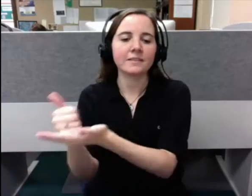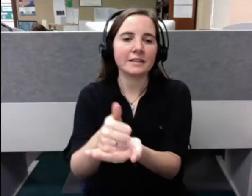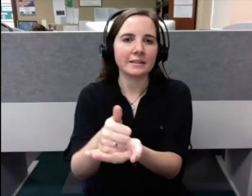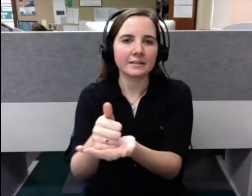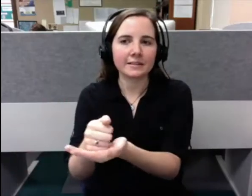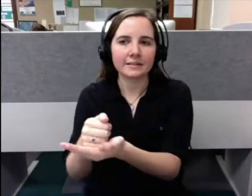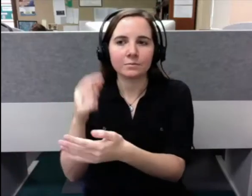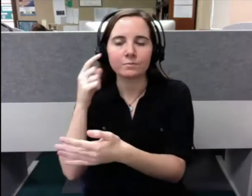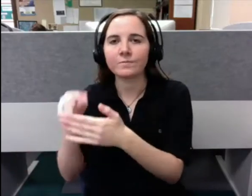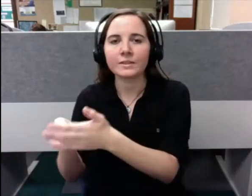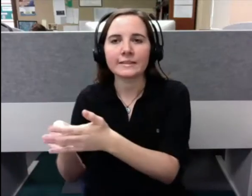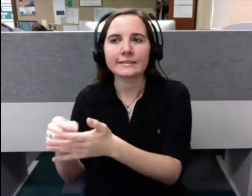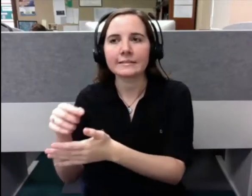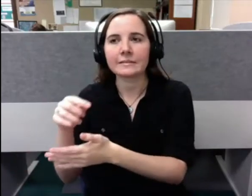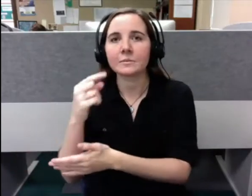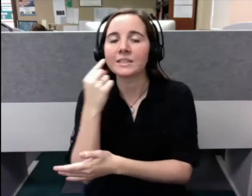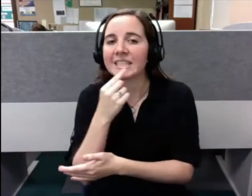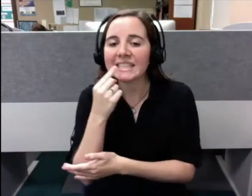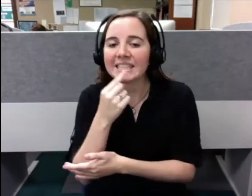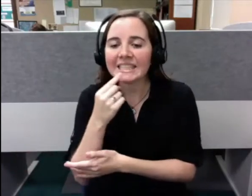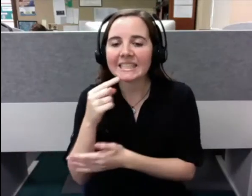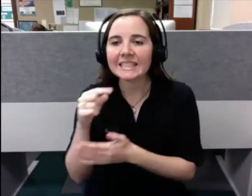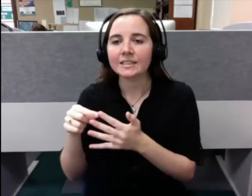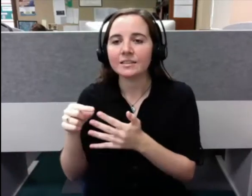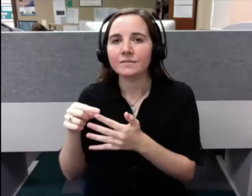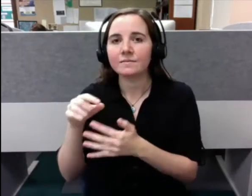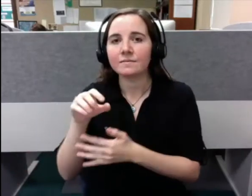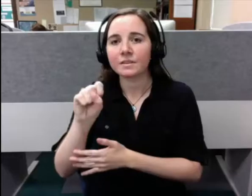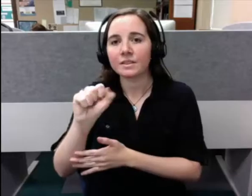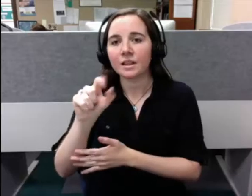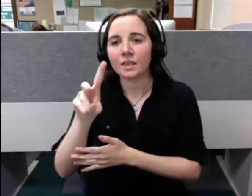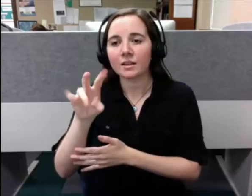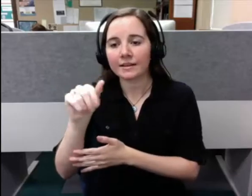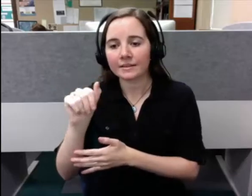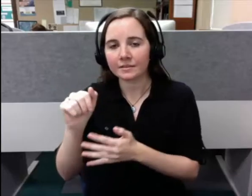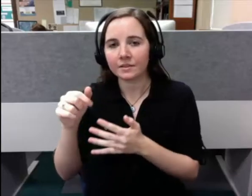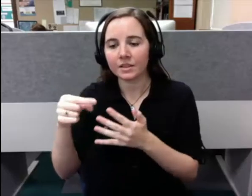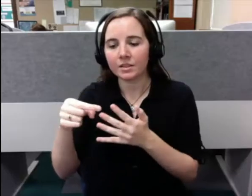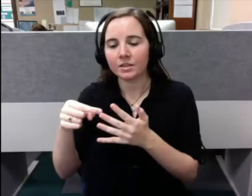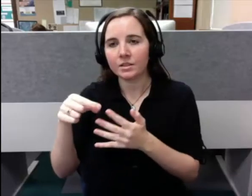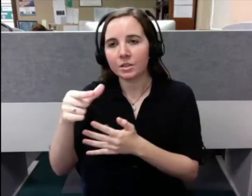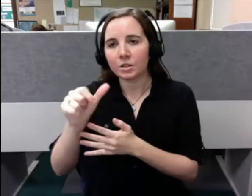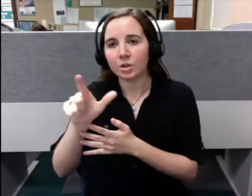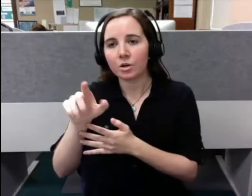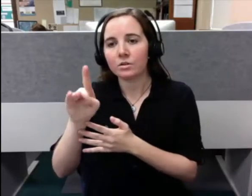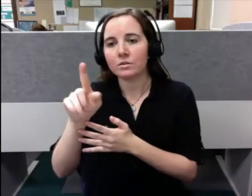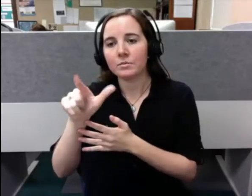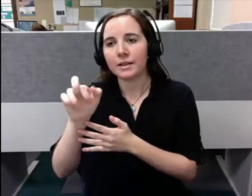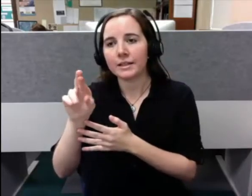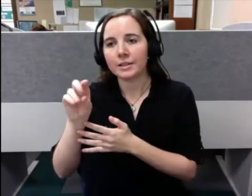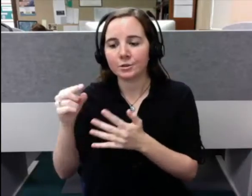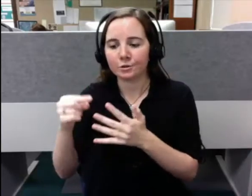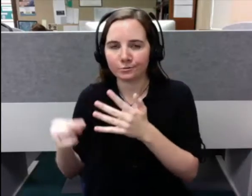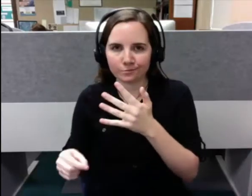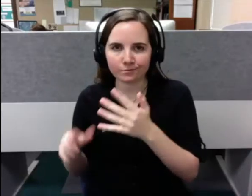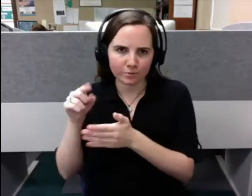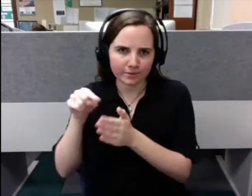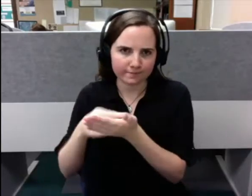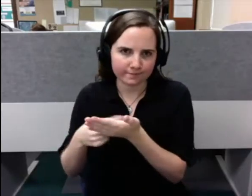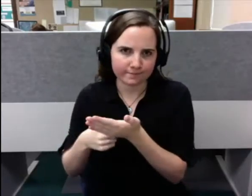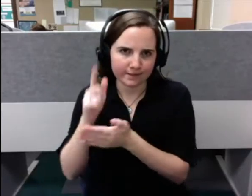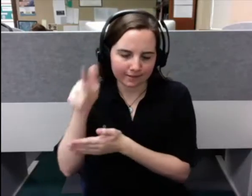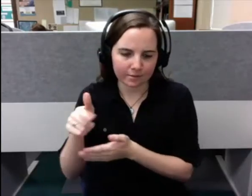teeth, salivary glands, the liver, the gallbladder, and the pancreas, and we'll get to their functions in a moment. If we talk